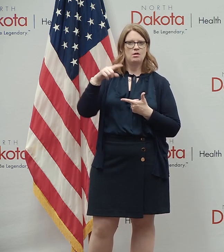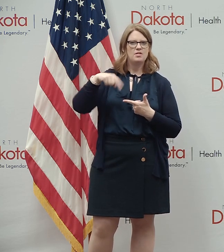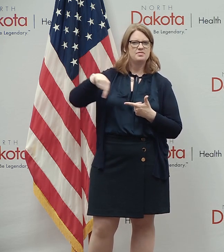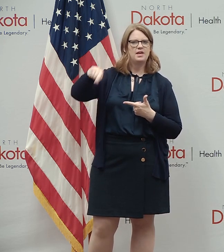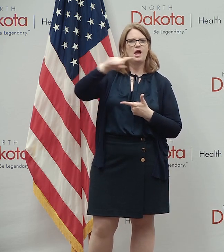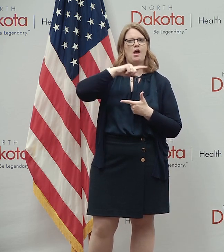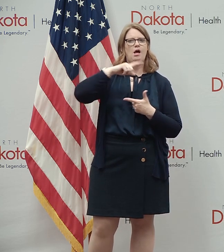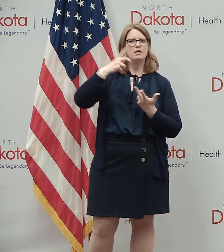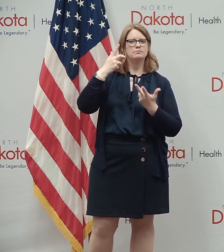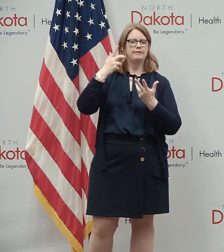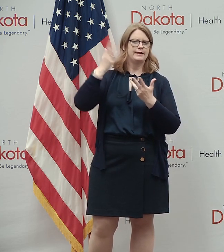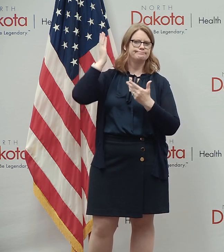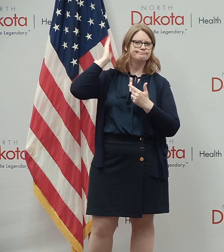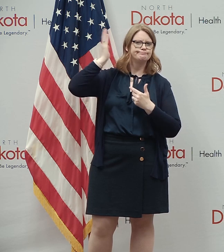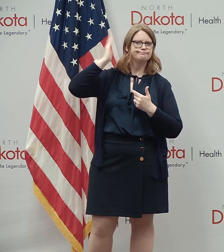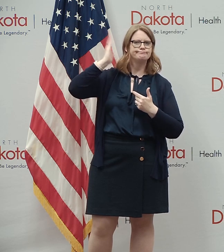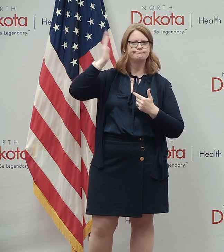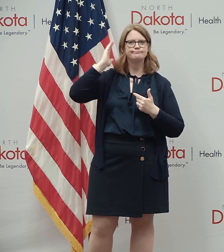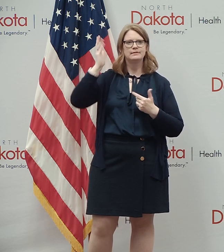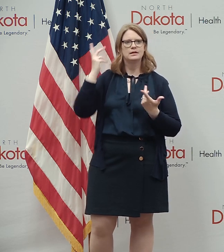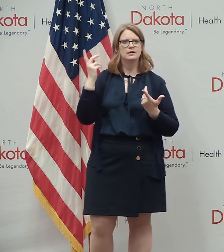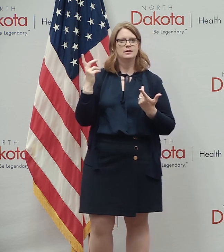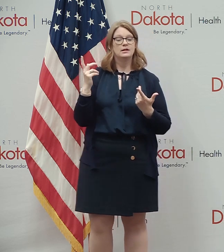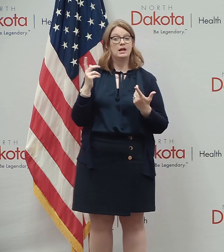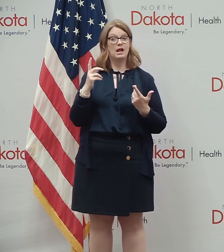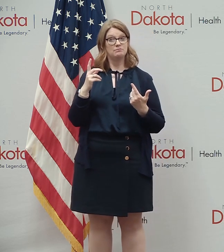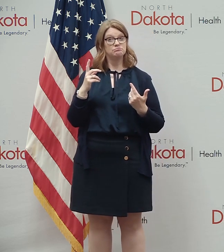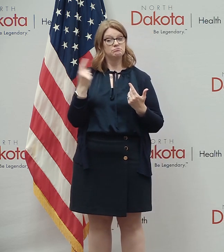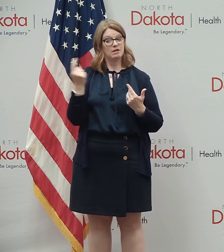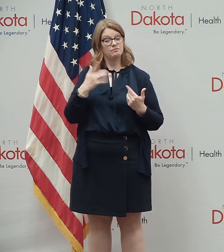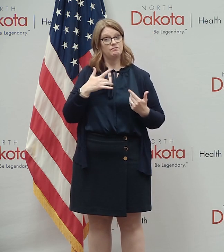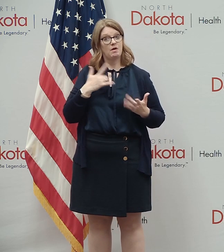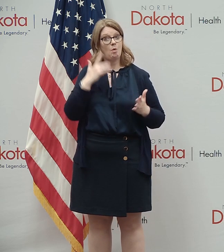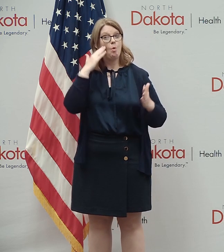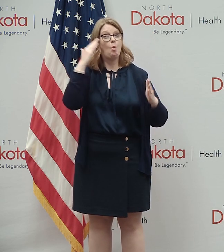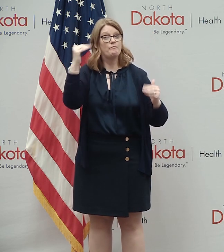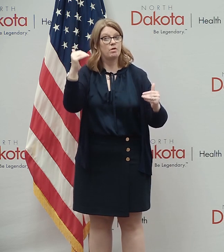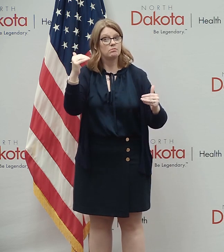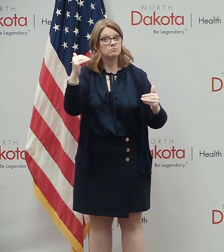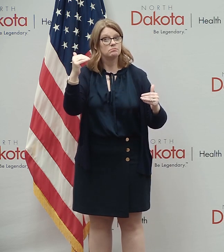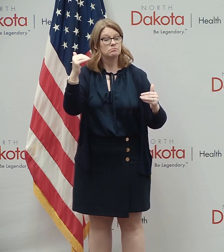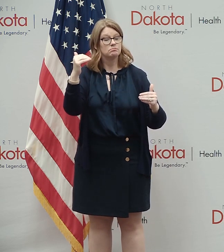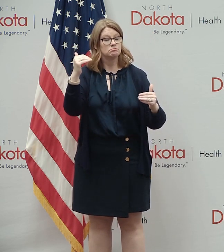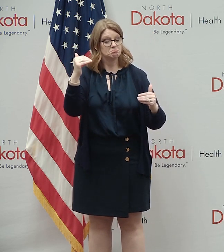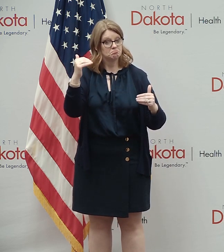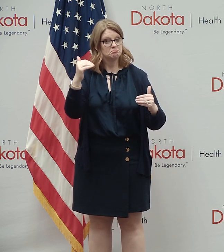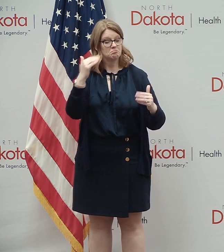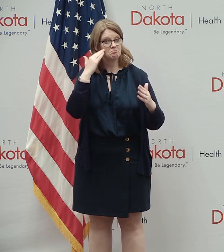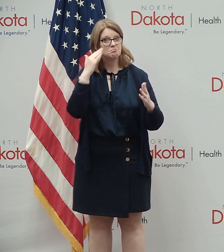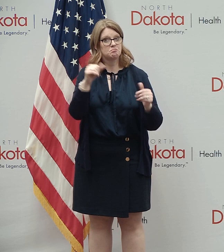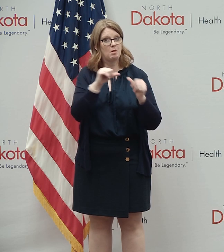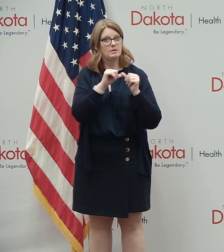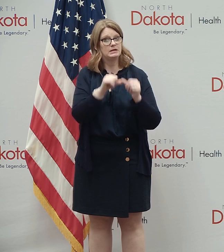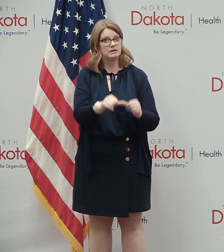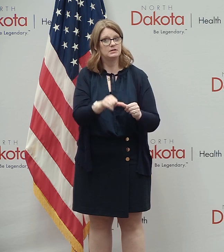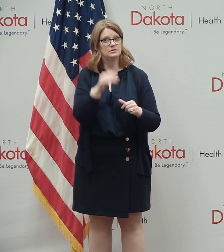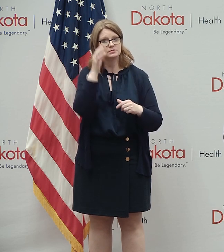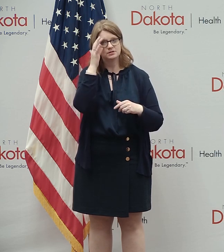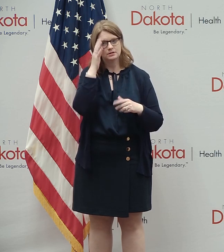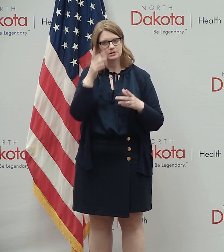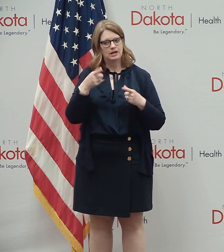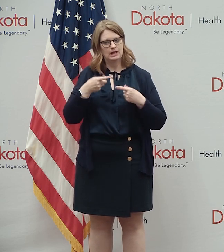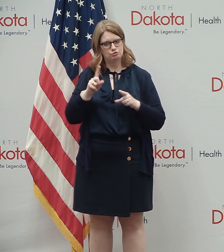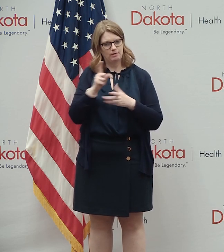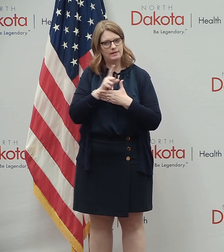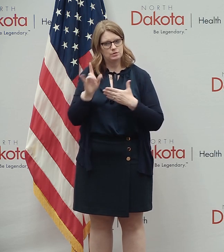stage and shared remarks, and the mood was hopeful, and let's hope that it can stay that way through the weekend as